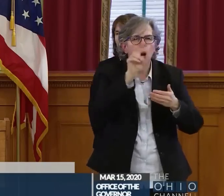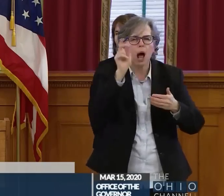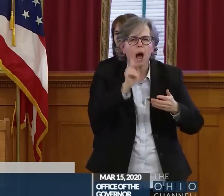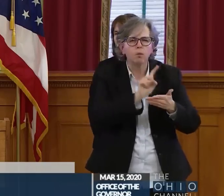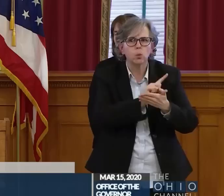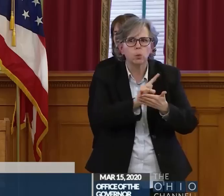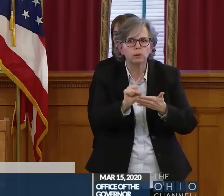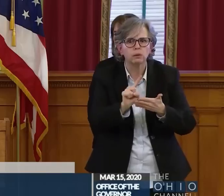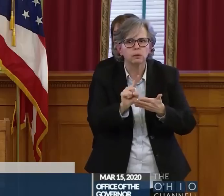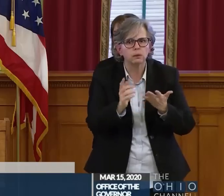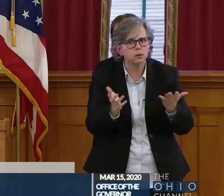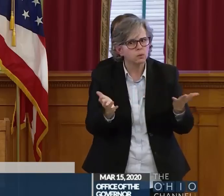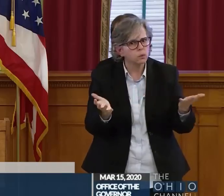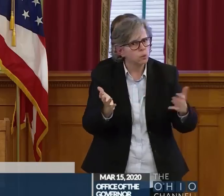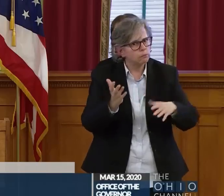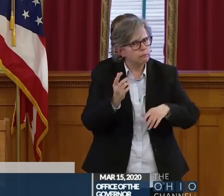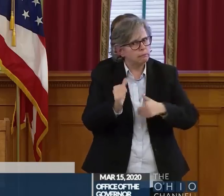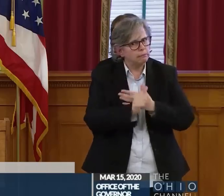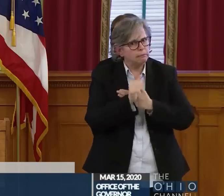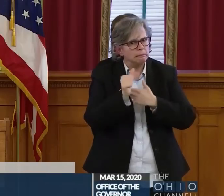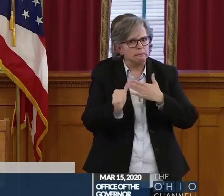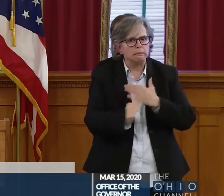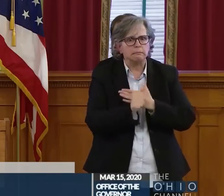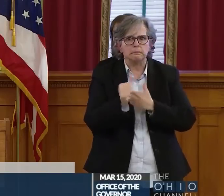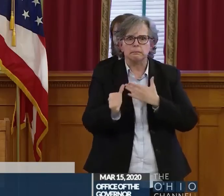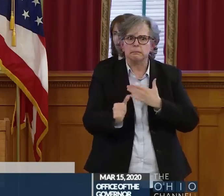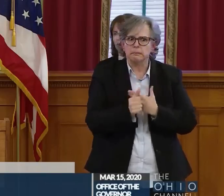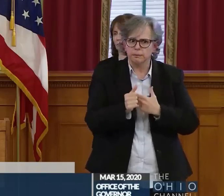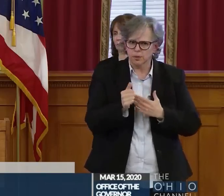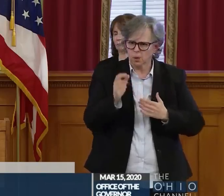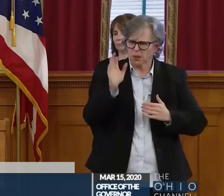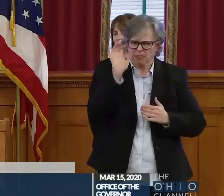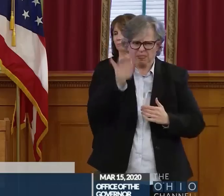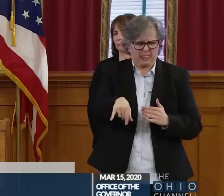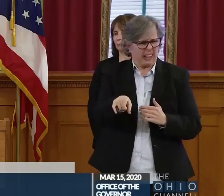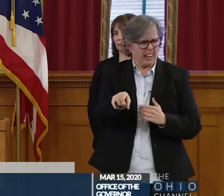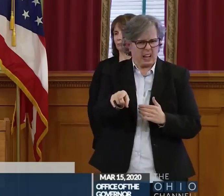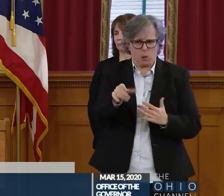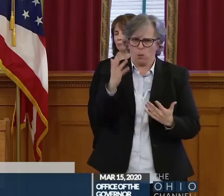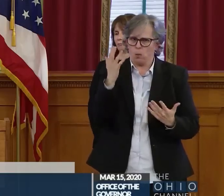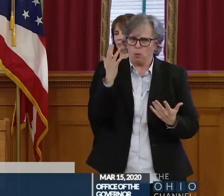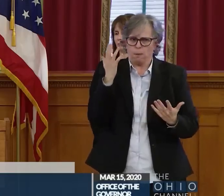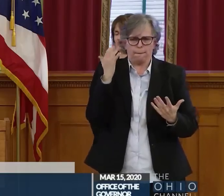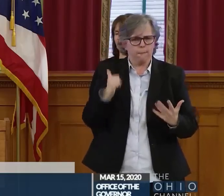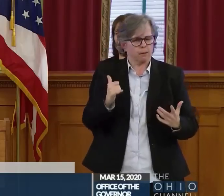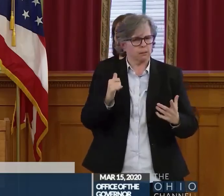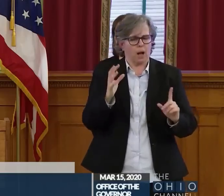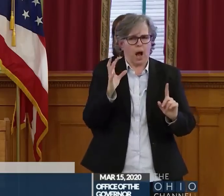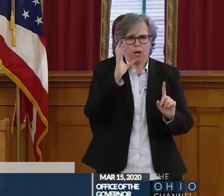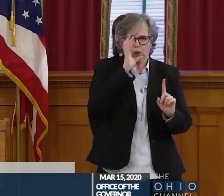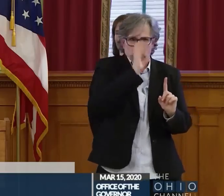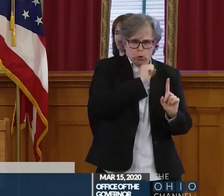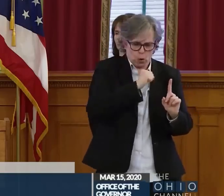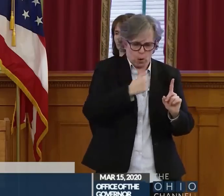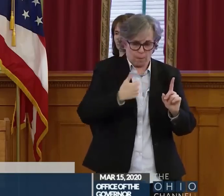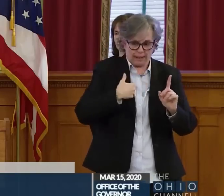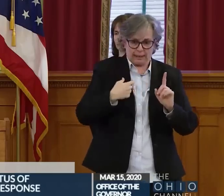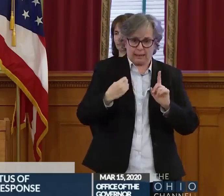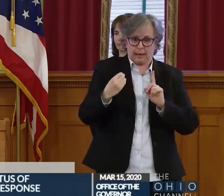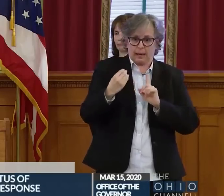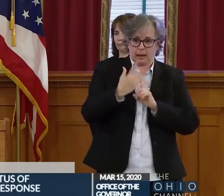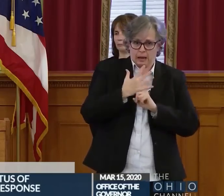weeks after that. So that is why we have to just assume right now what is here, and our data is